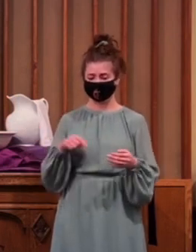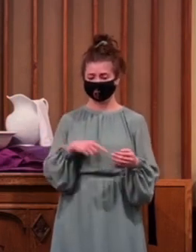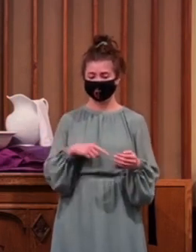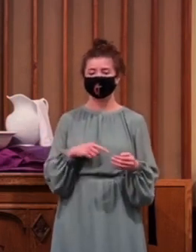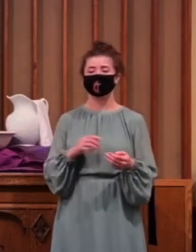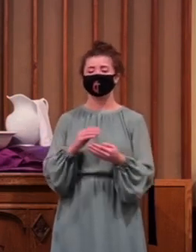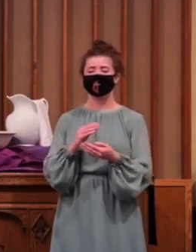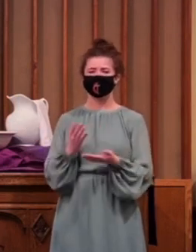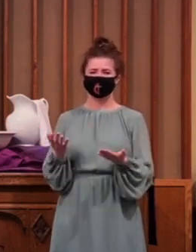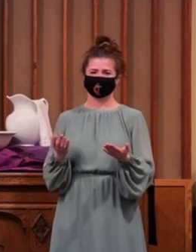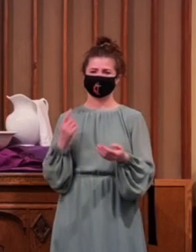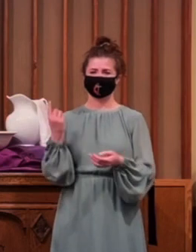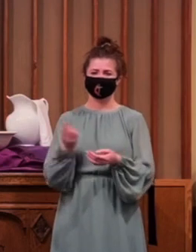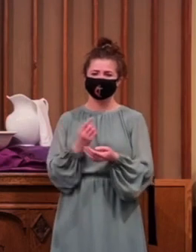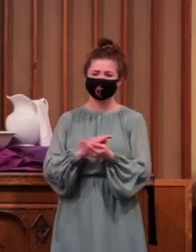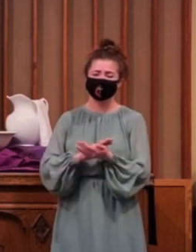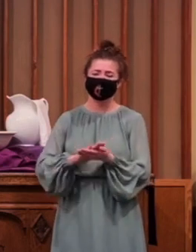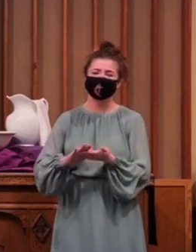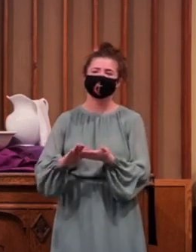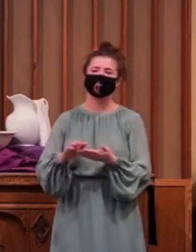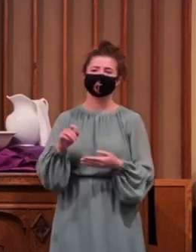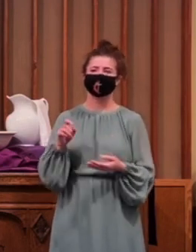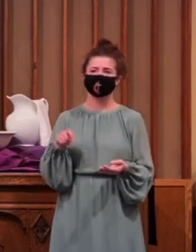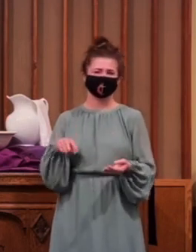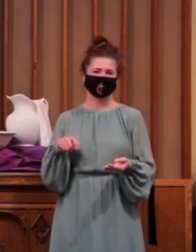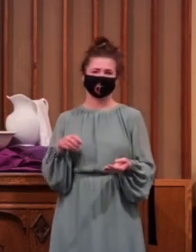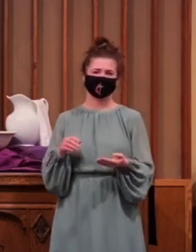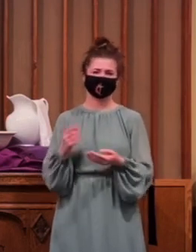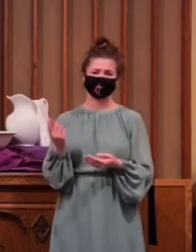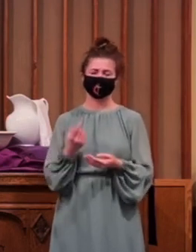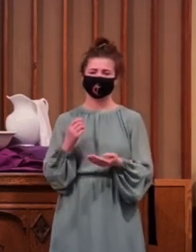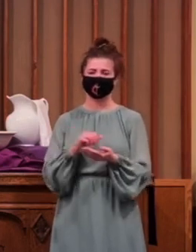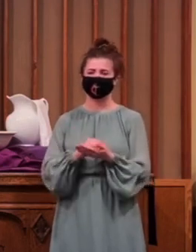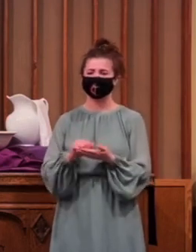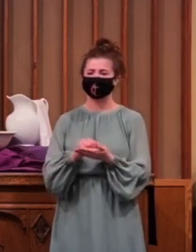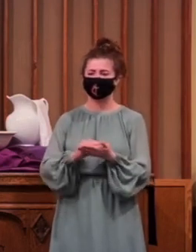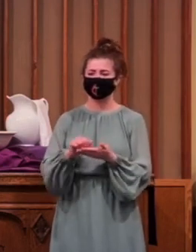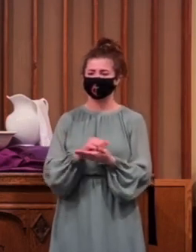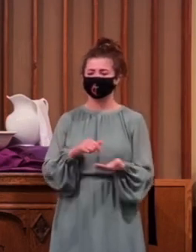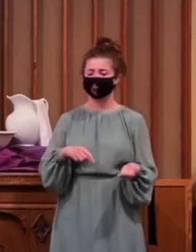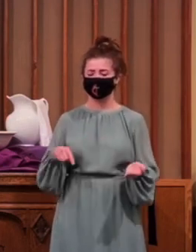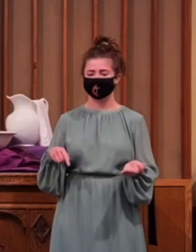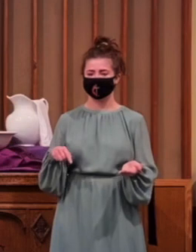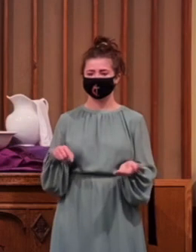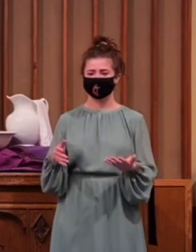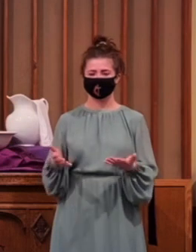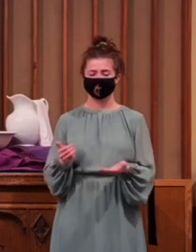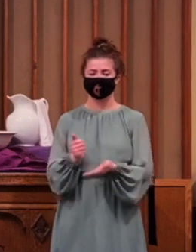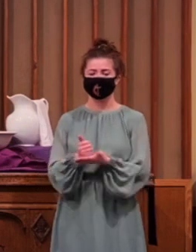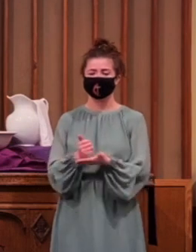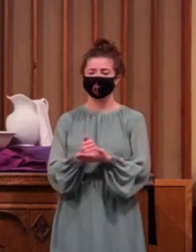of hospitality. When you washed your guests' feet, you helped to clear away the wear and the tear of